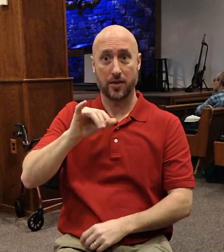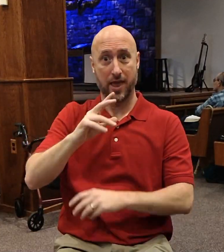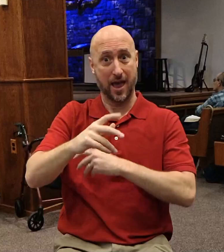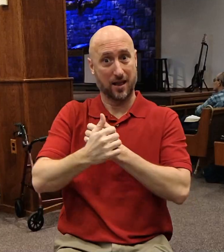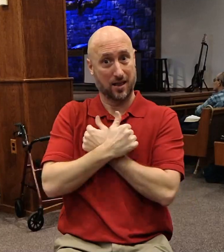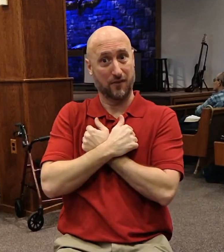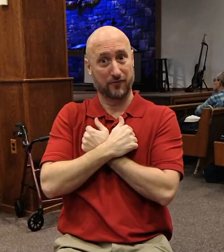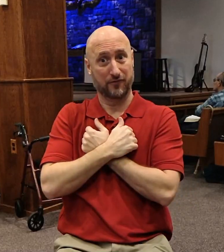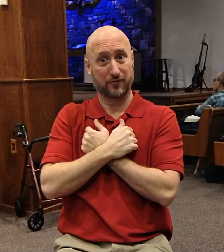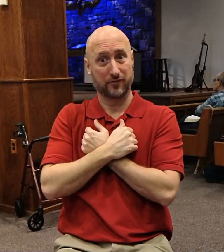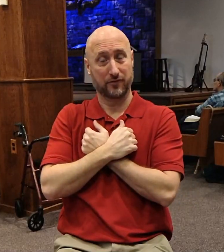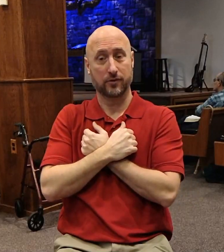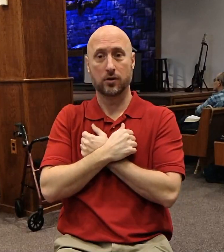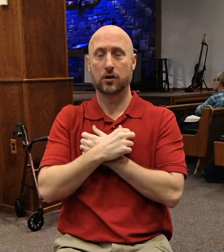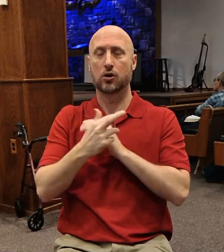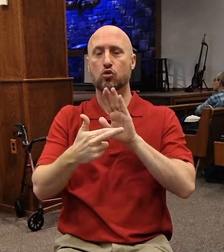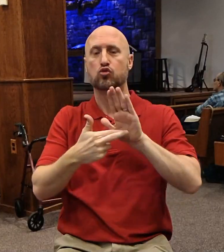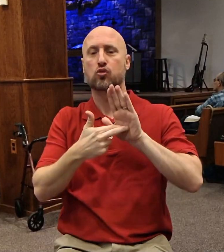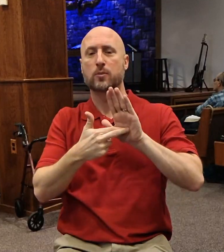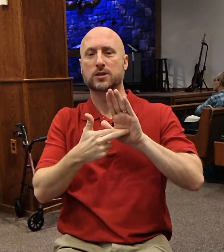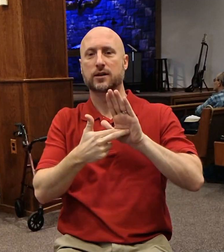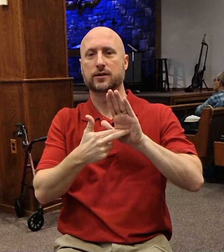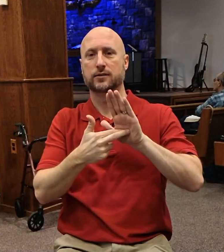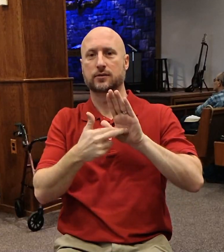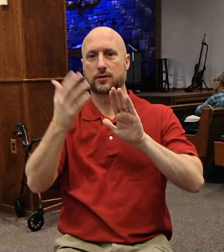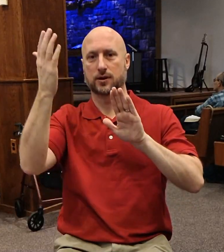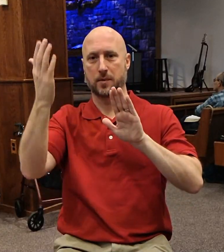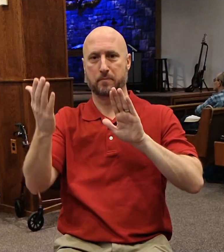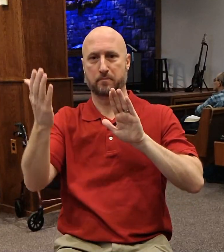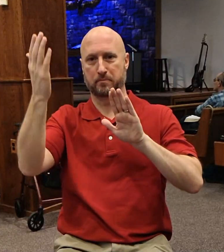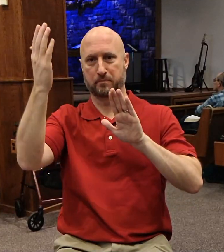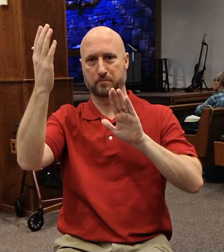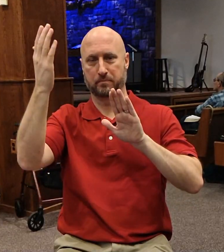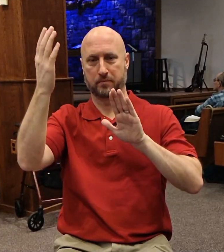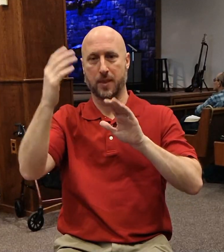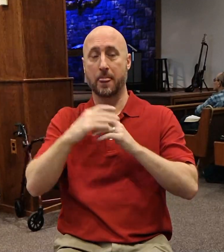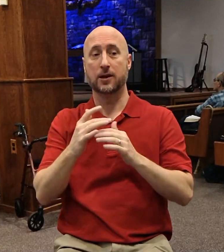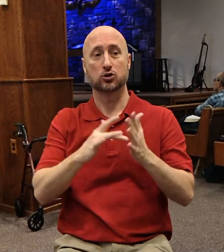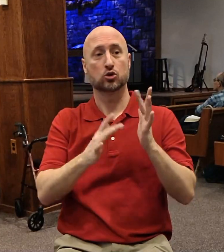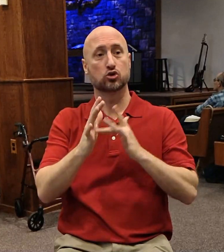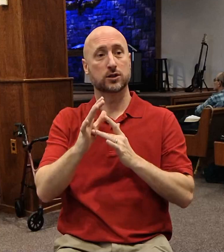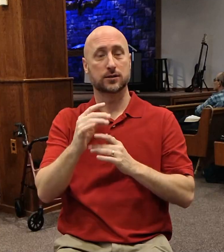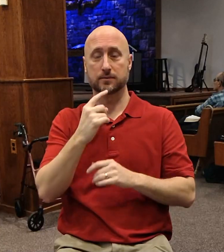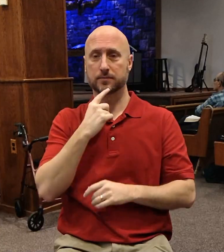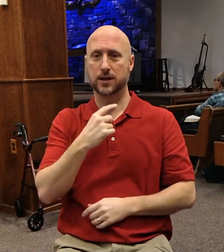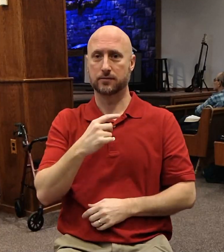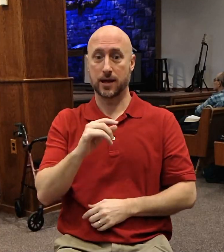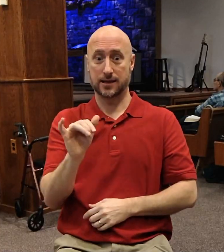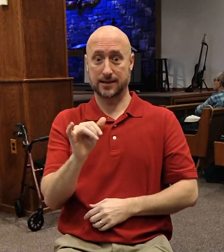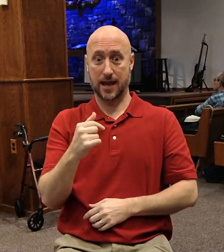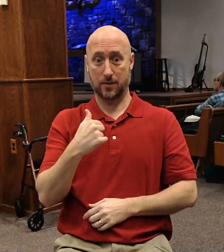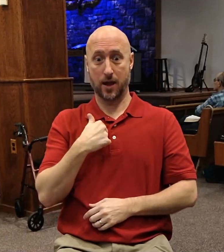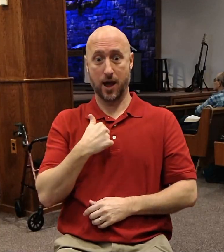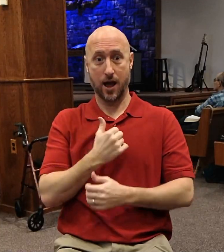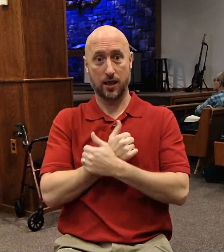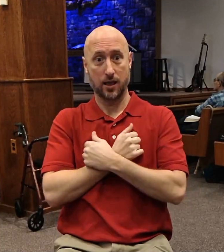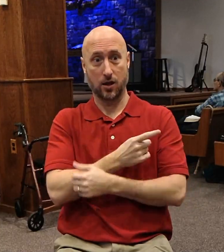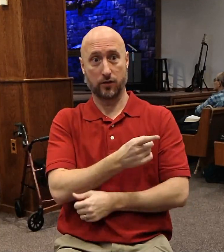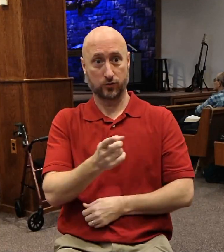is a representative love. As I have loved you. It's representing him when we love